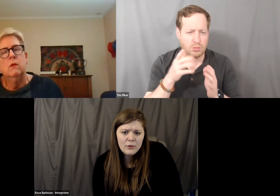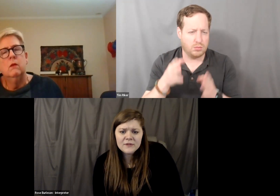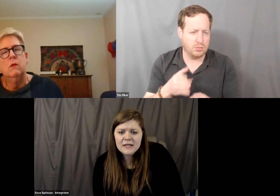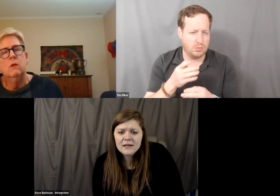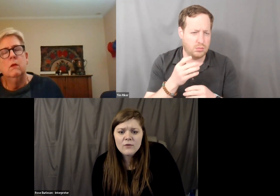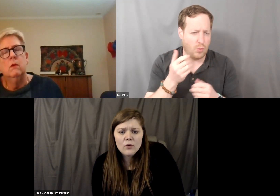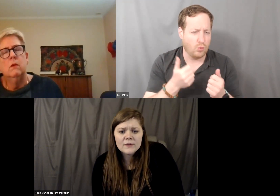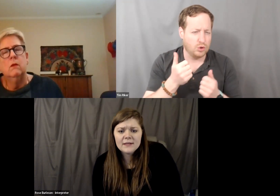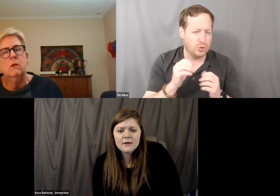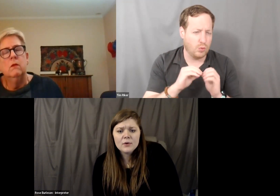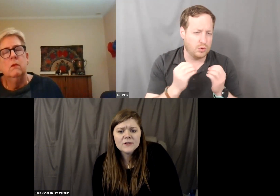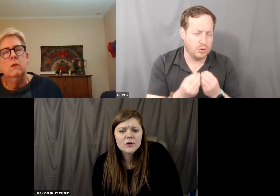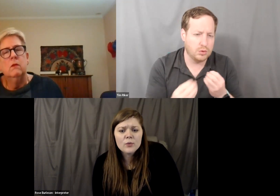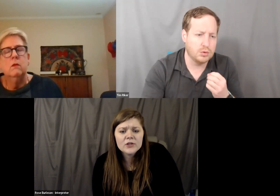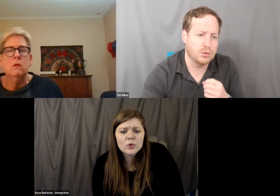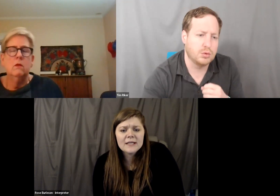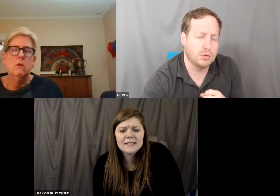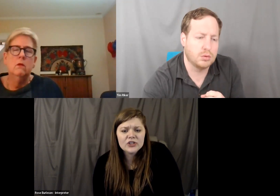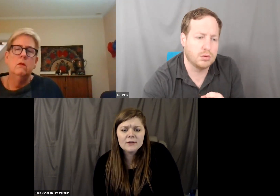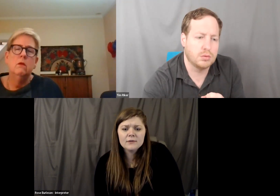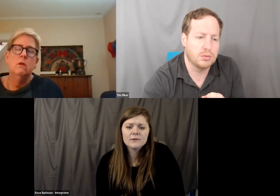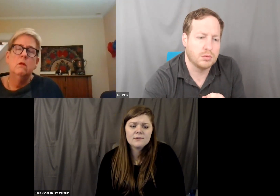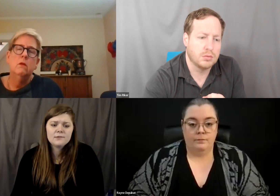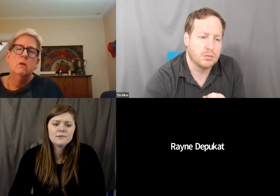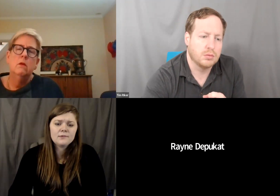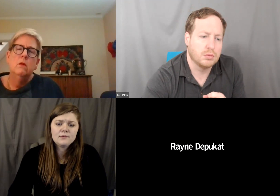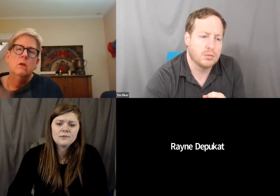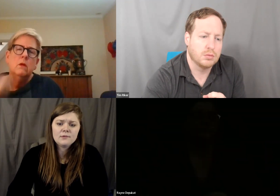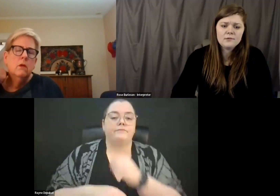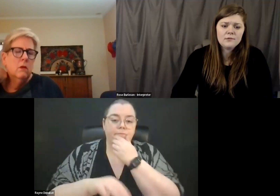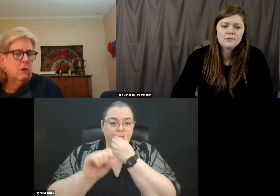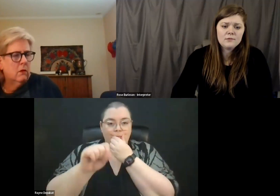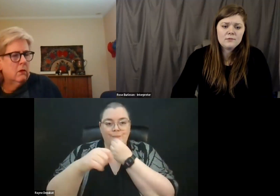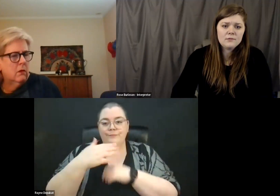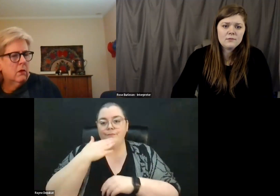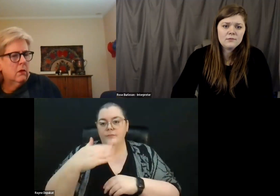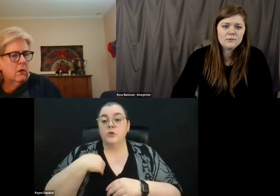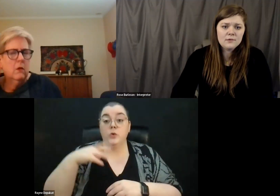Was it a representative or was it a person, or which organization?